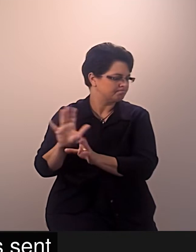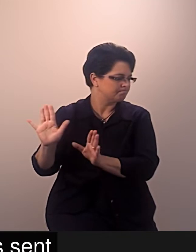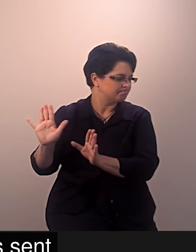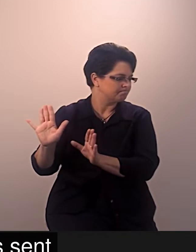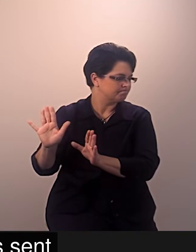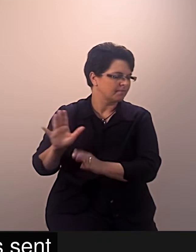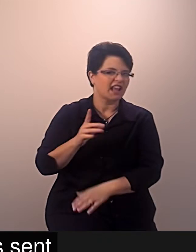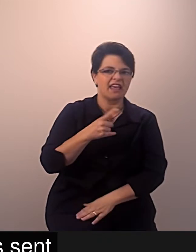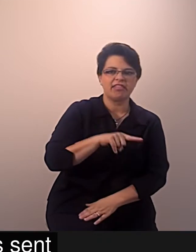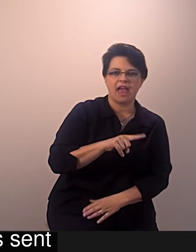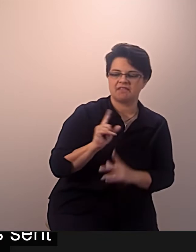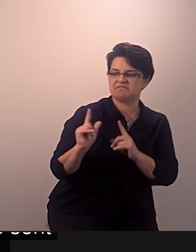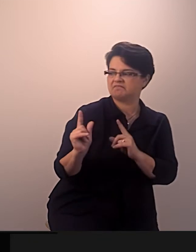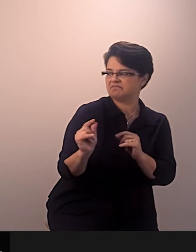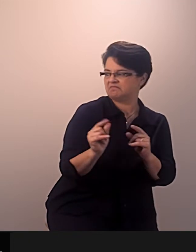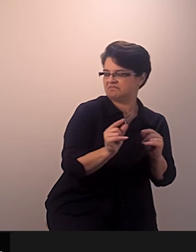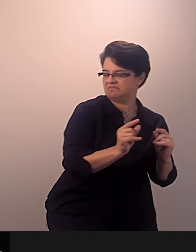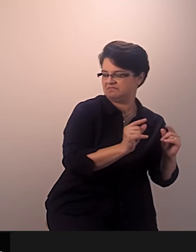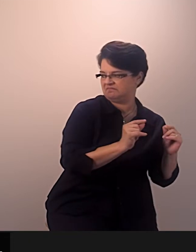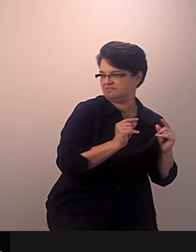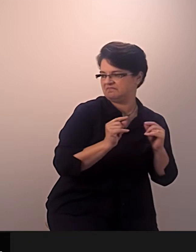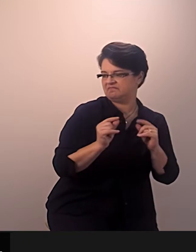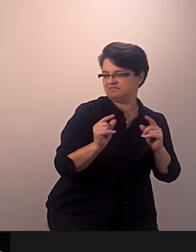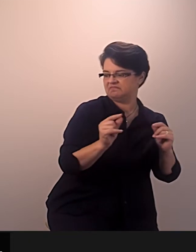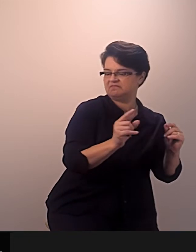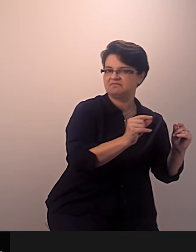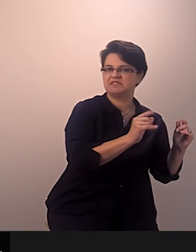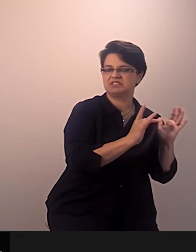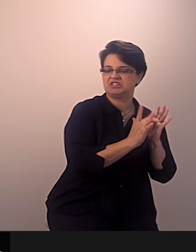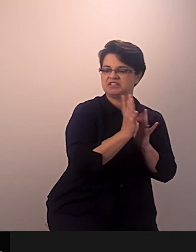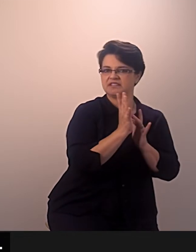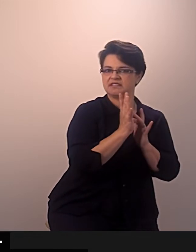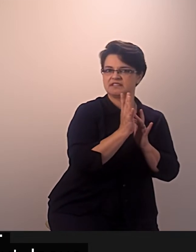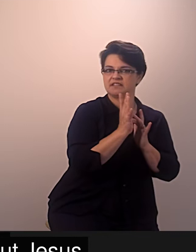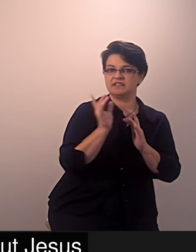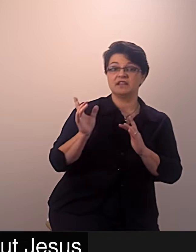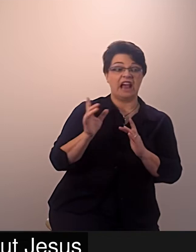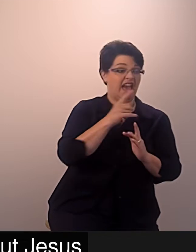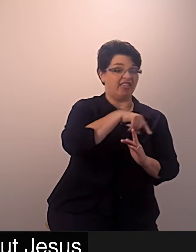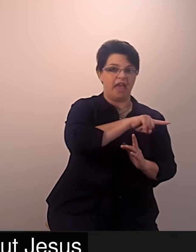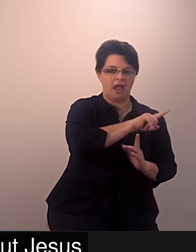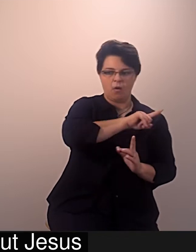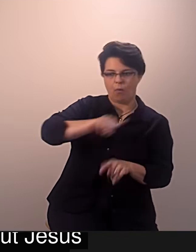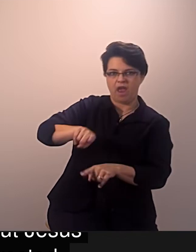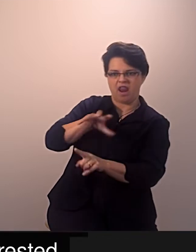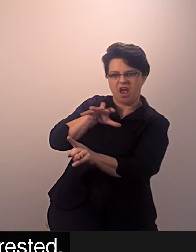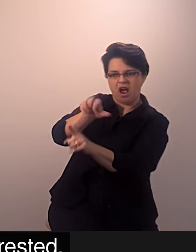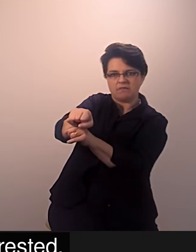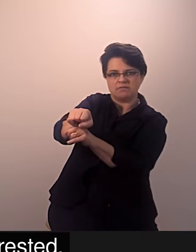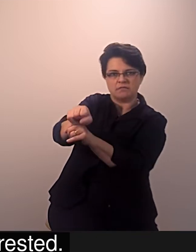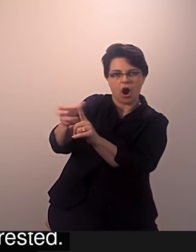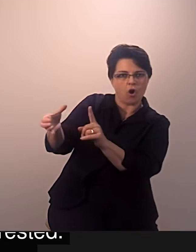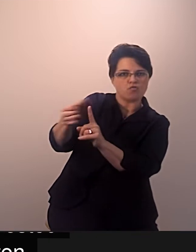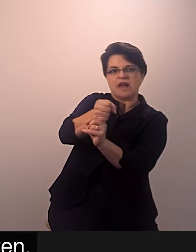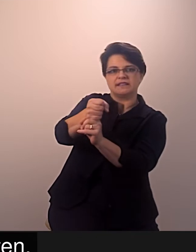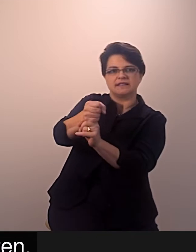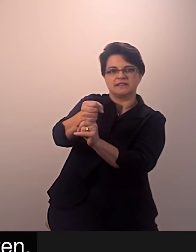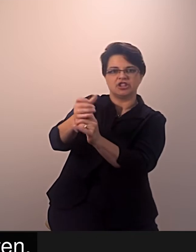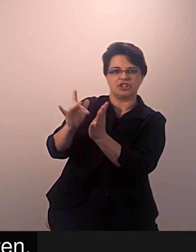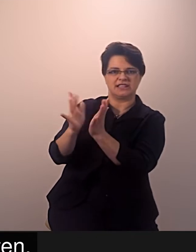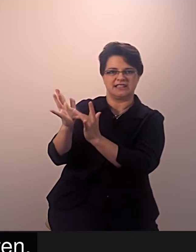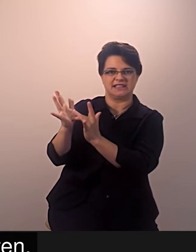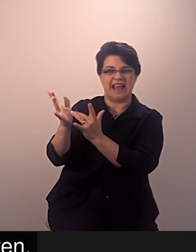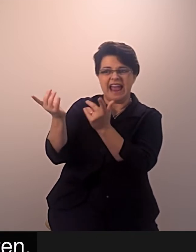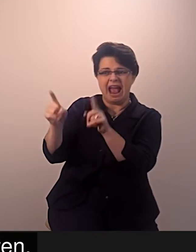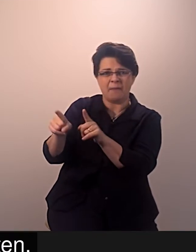told lies about Jesus and had him arrested. He was beaten. Soldiers placed a crown